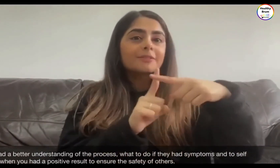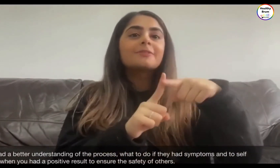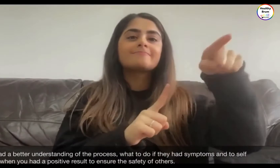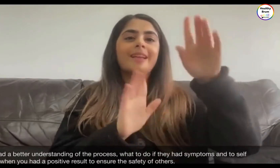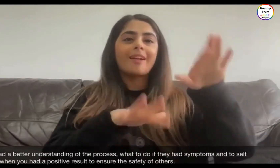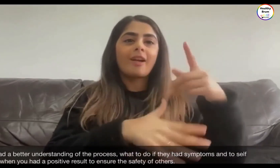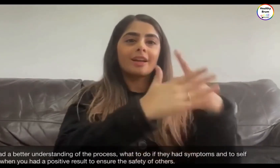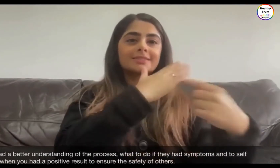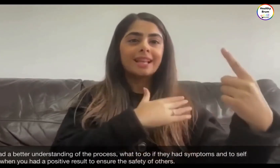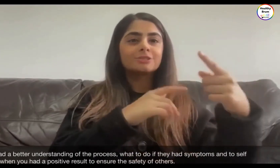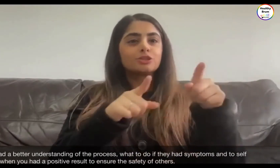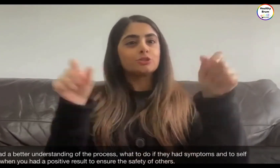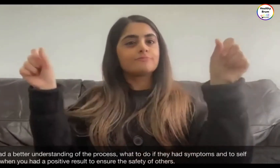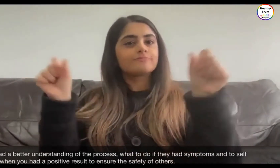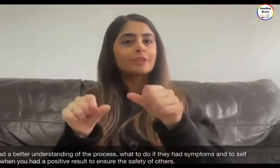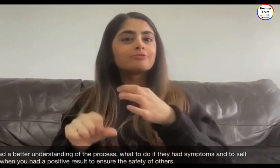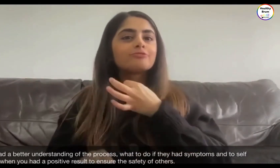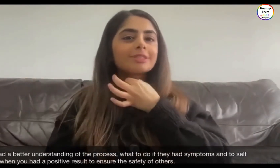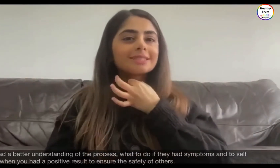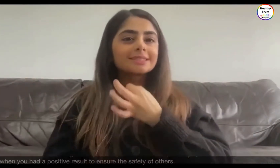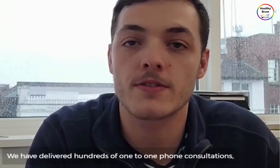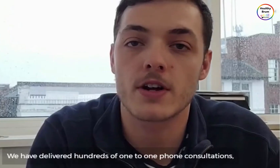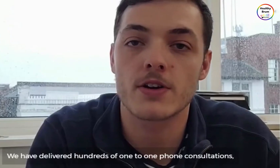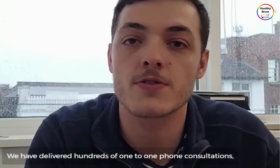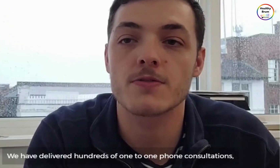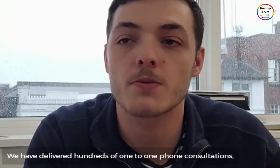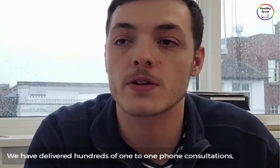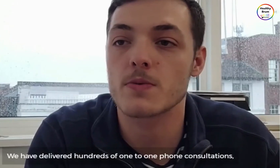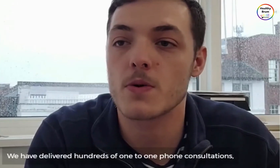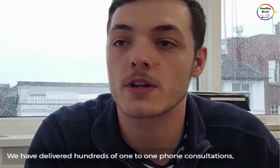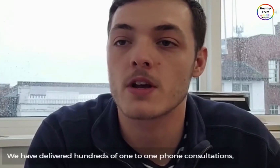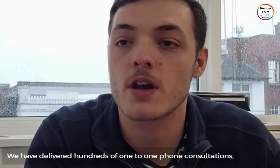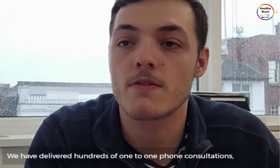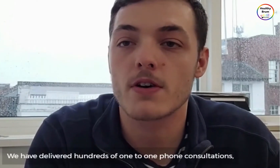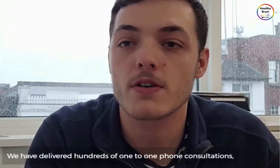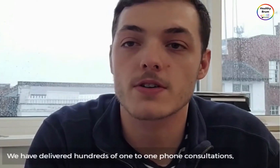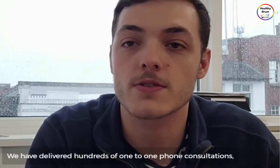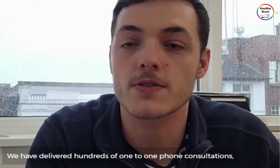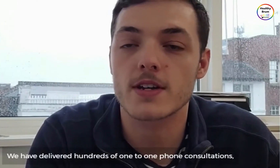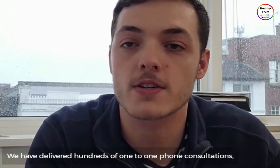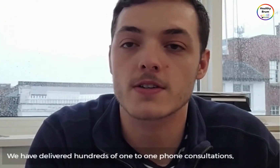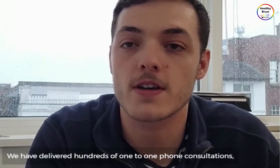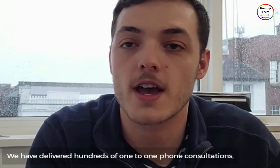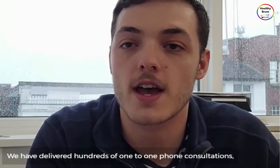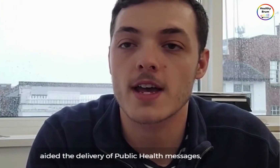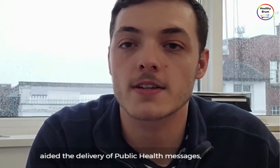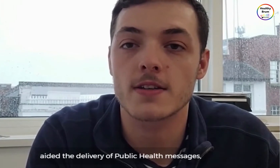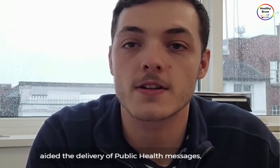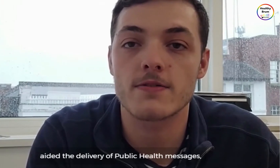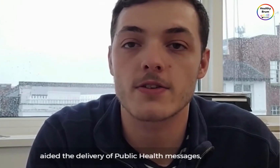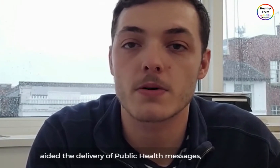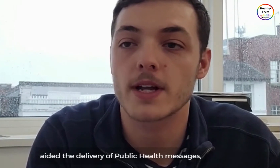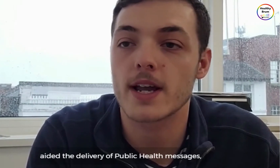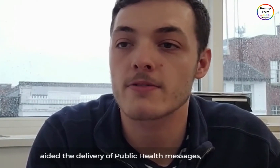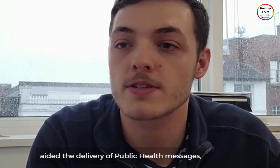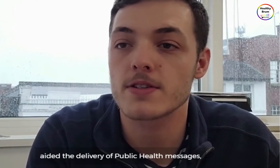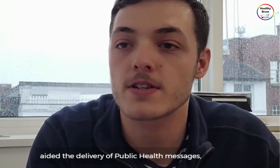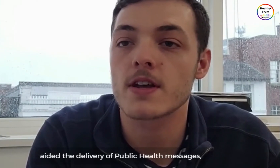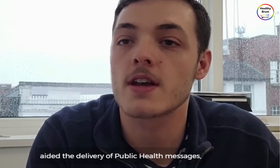positive result to ensure the safety of others. We delivered hundreds of one-to-one phone consultations, aiding the delivery of public health messages,